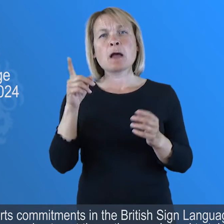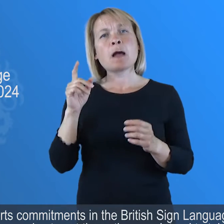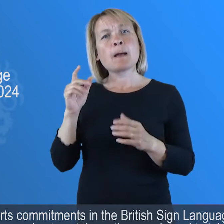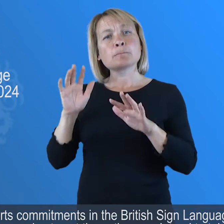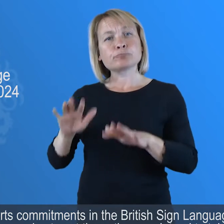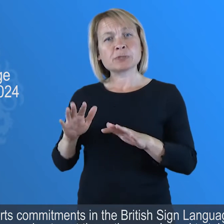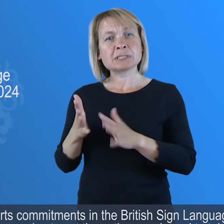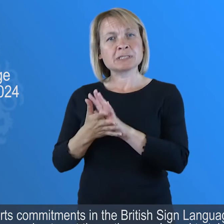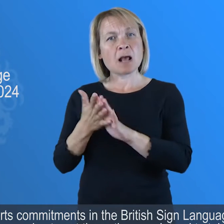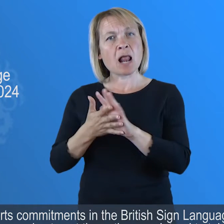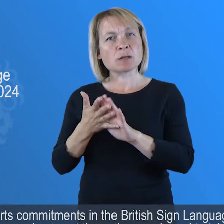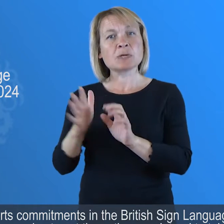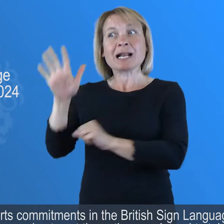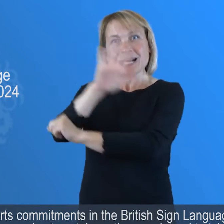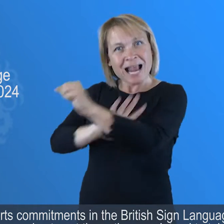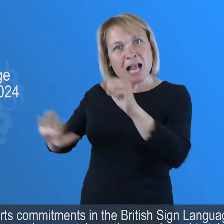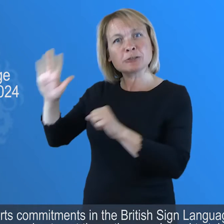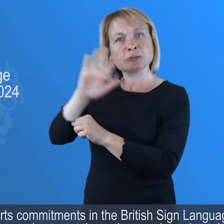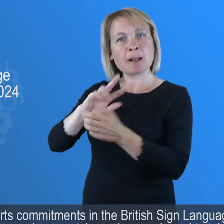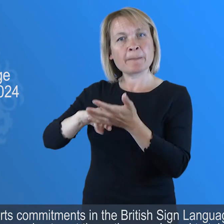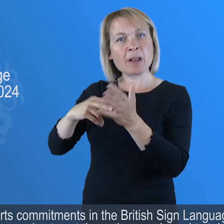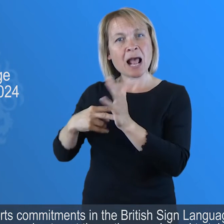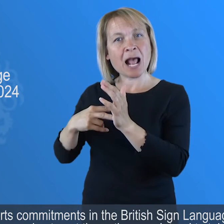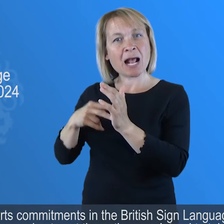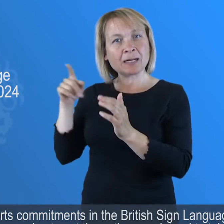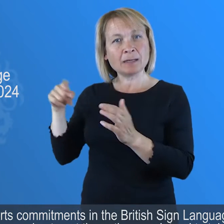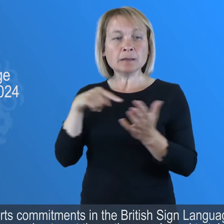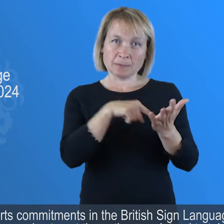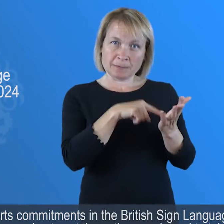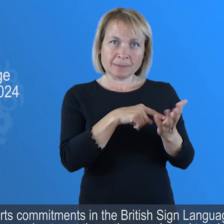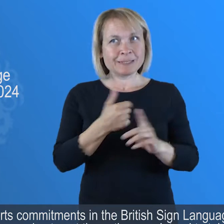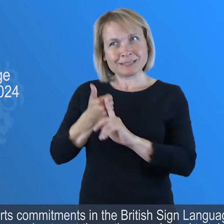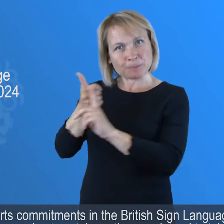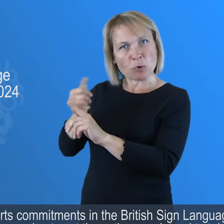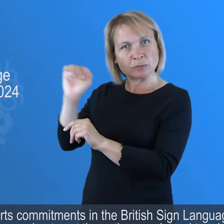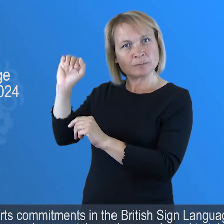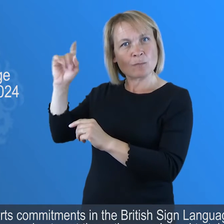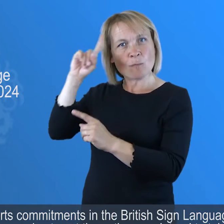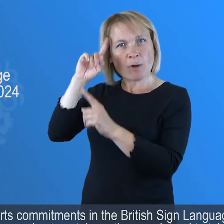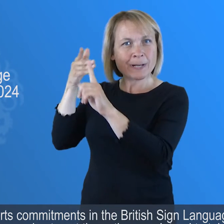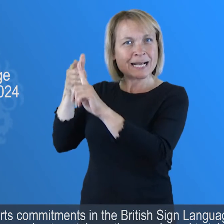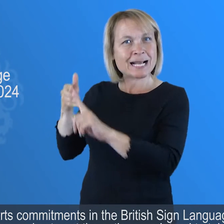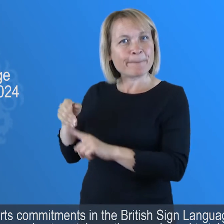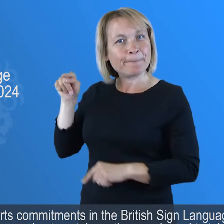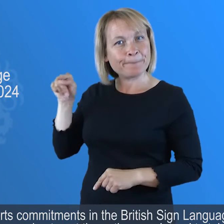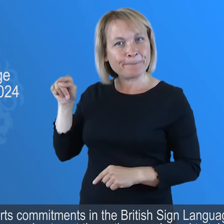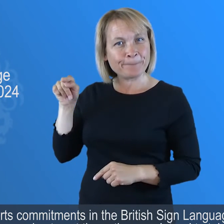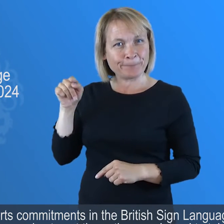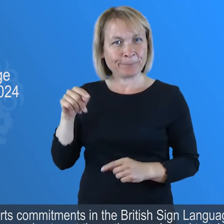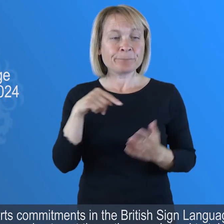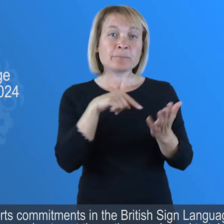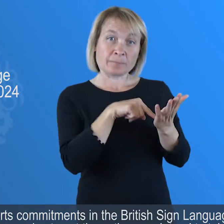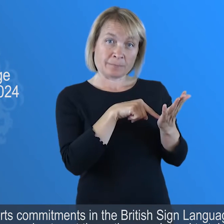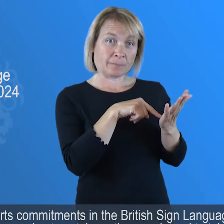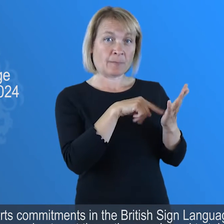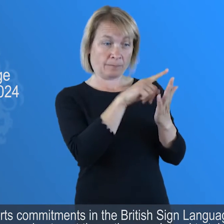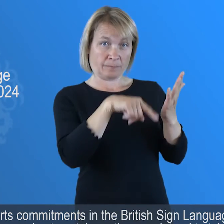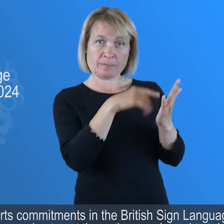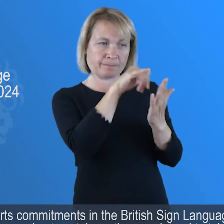This plan supports commitments in the British Sign Language BSL National Plan and sets out the actions we